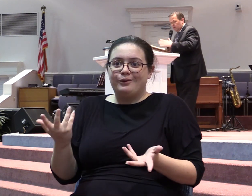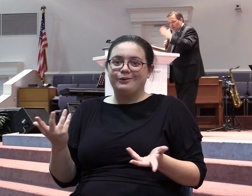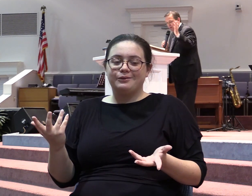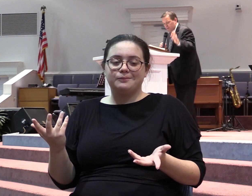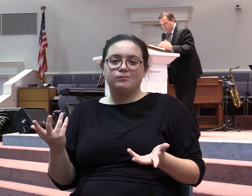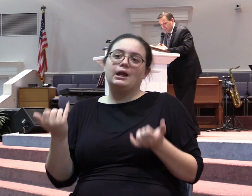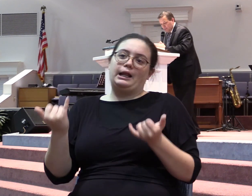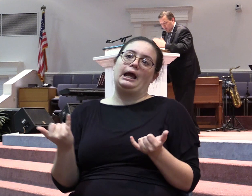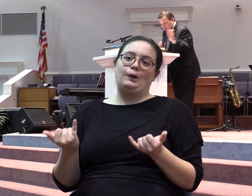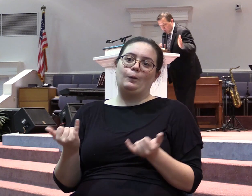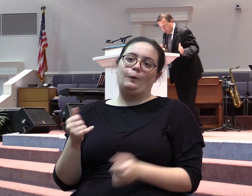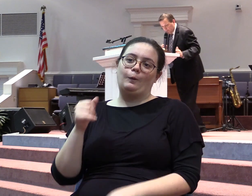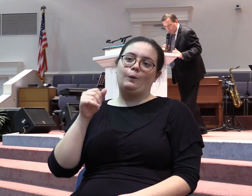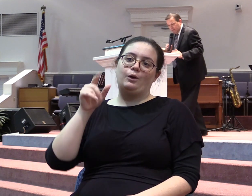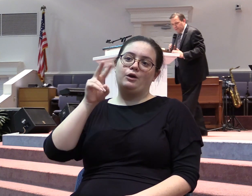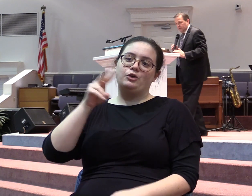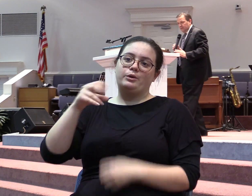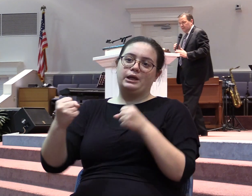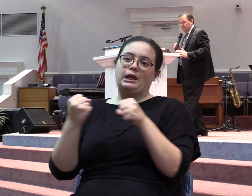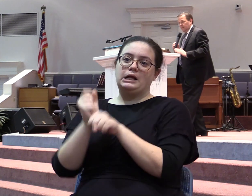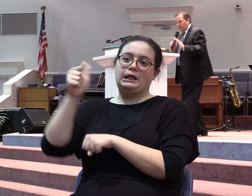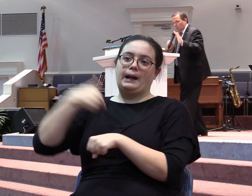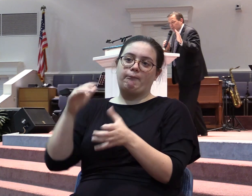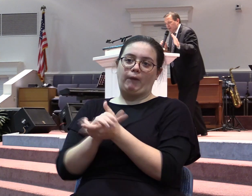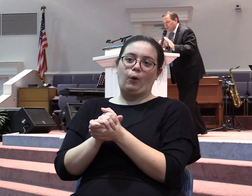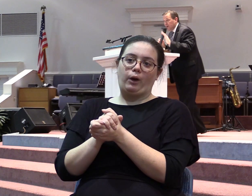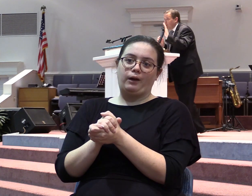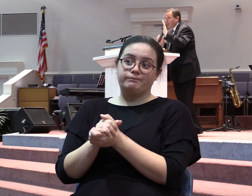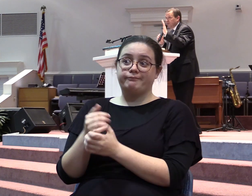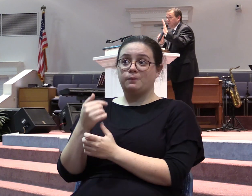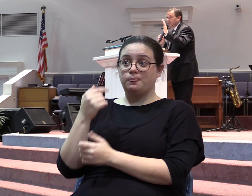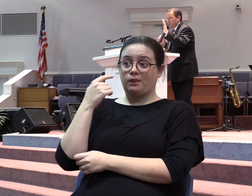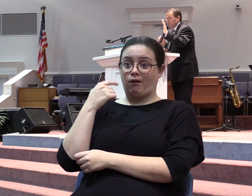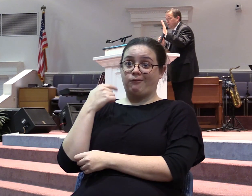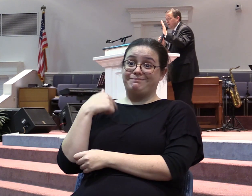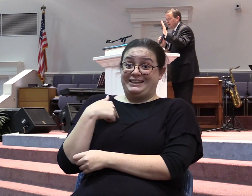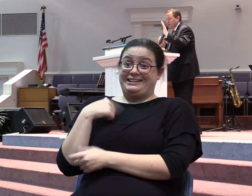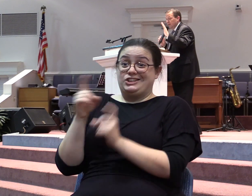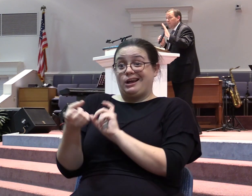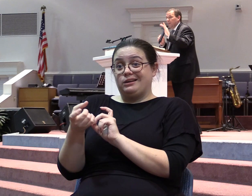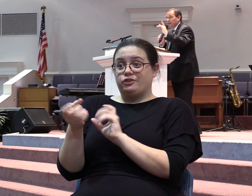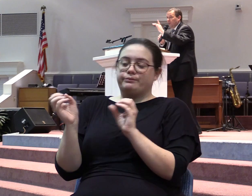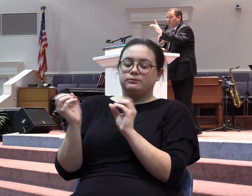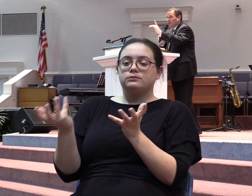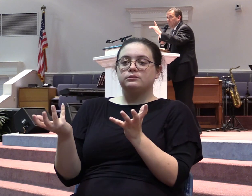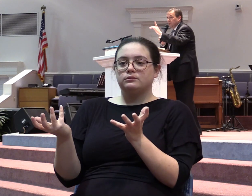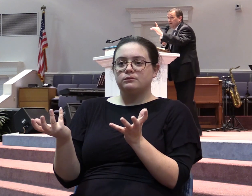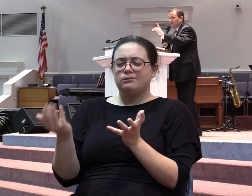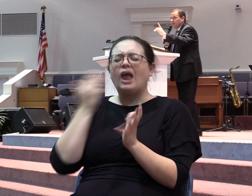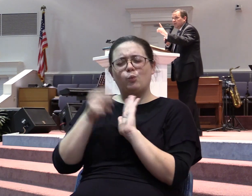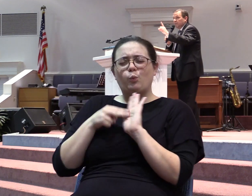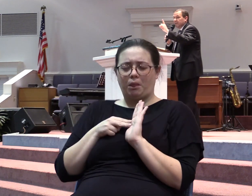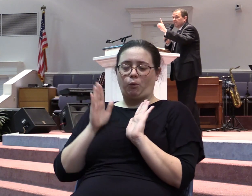Now, here we are, 22 years after being married. Call me crazy, but I really haven't changed a whole bunch. And I know you're going to label